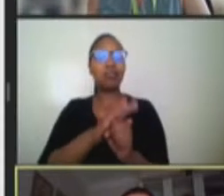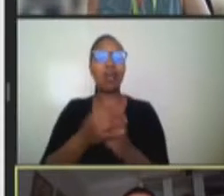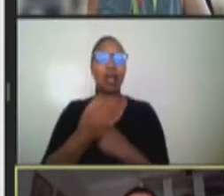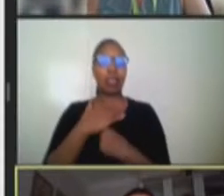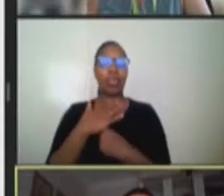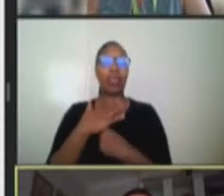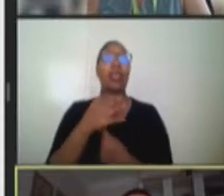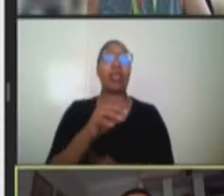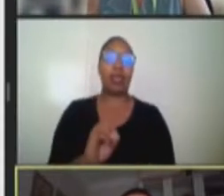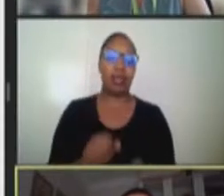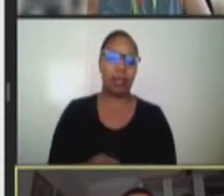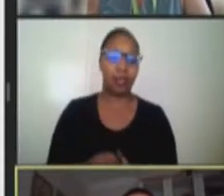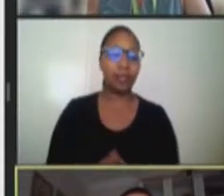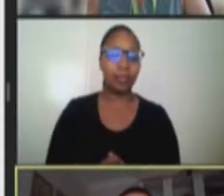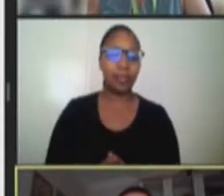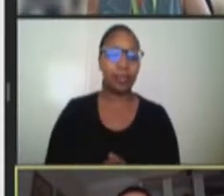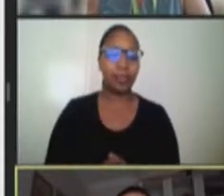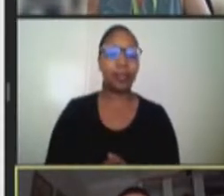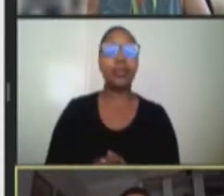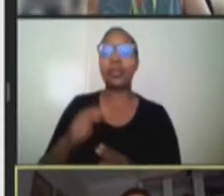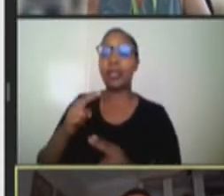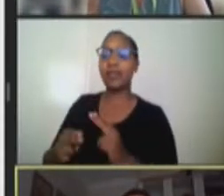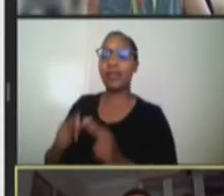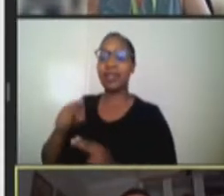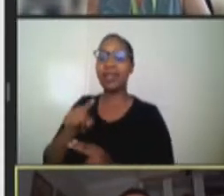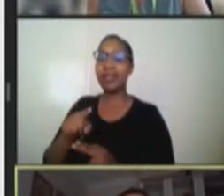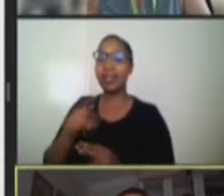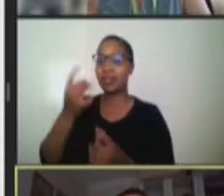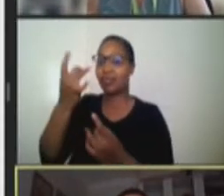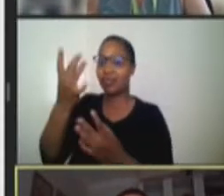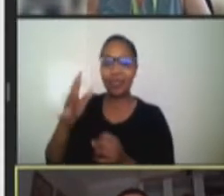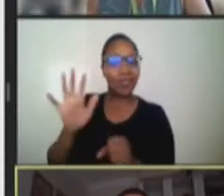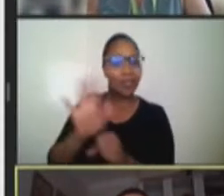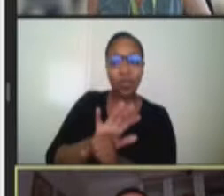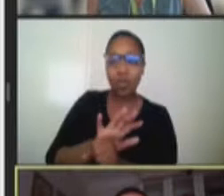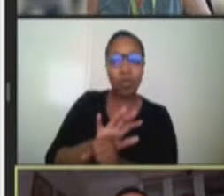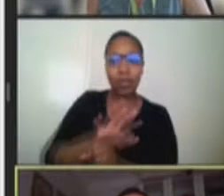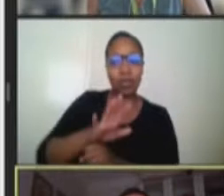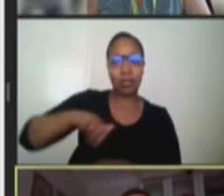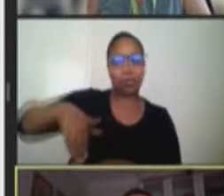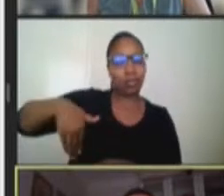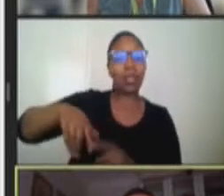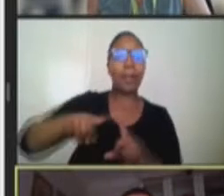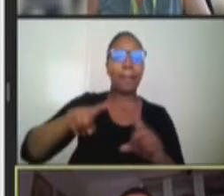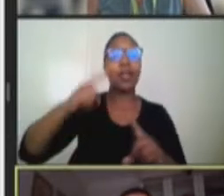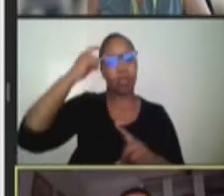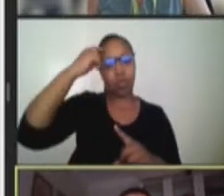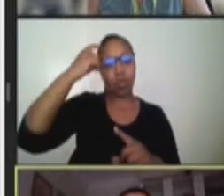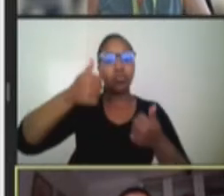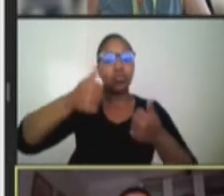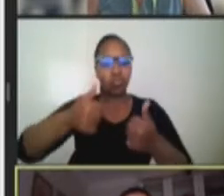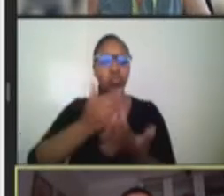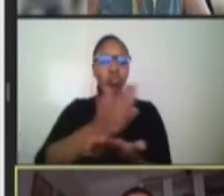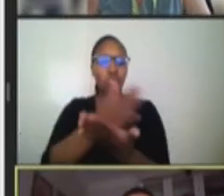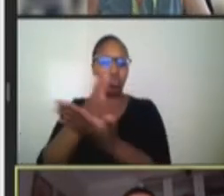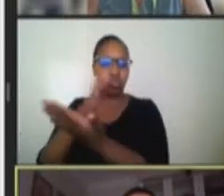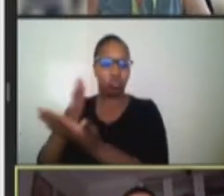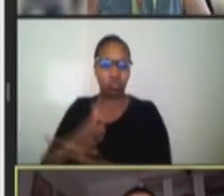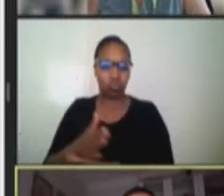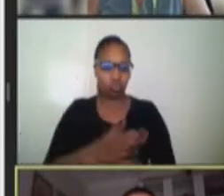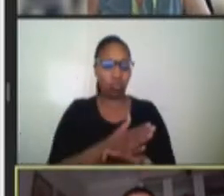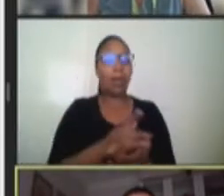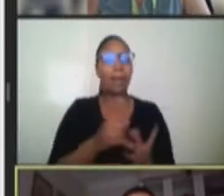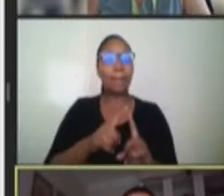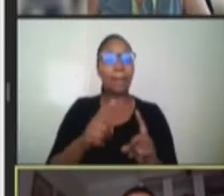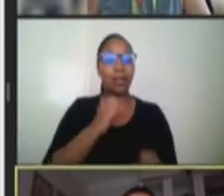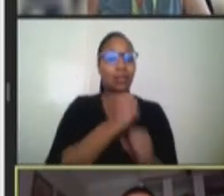just finally, this is very incomplete data, but I thought worth sharing. In all the admissions in Gauteng, about 25%